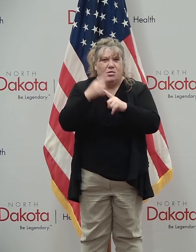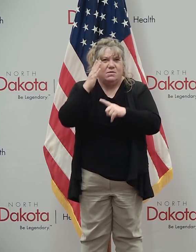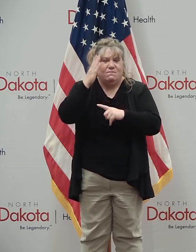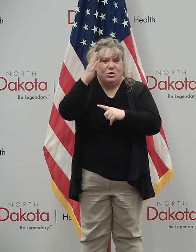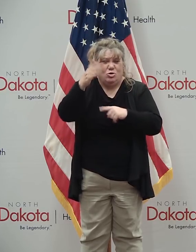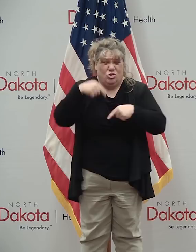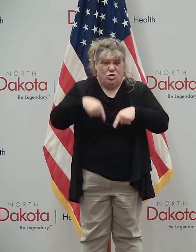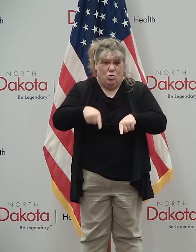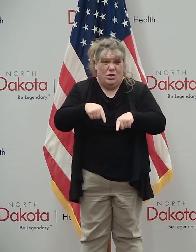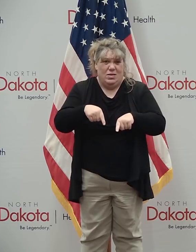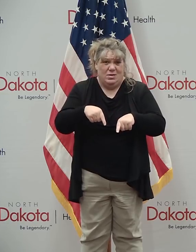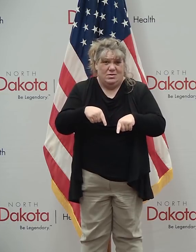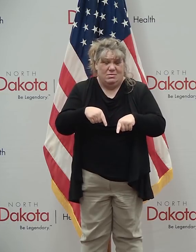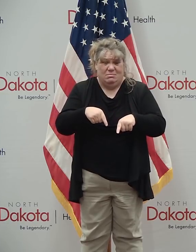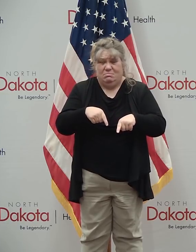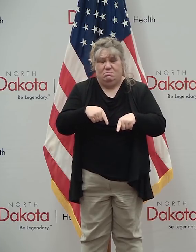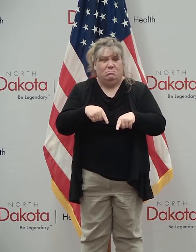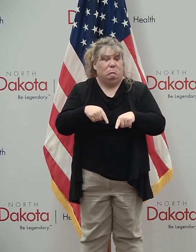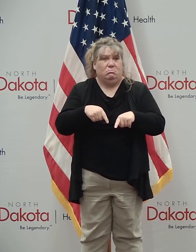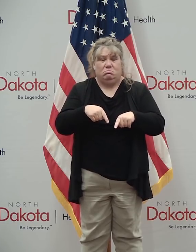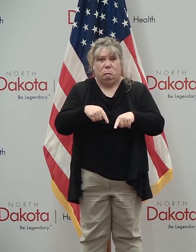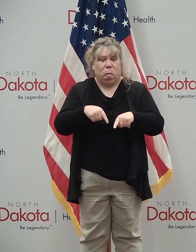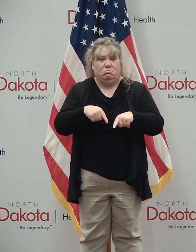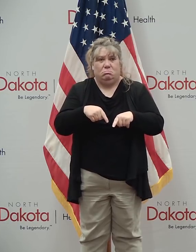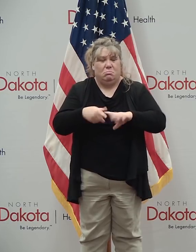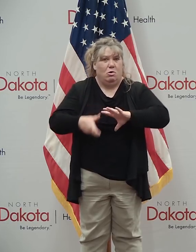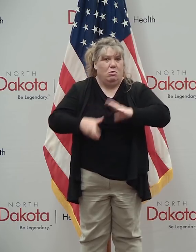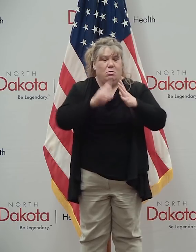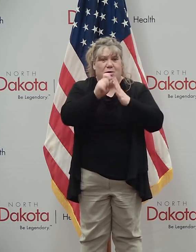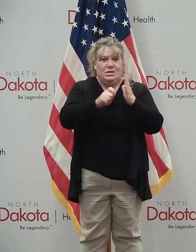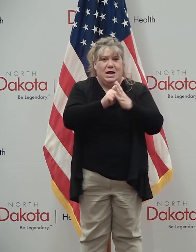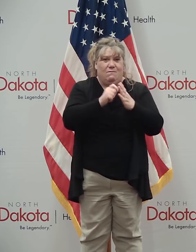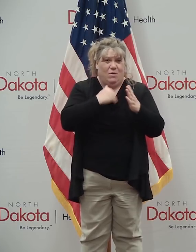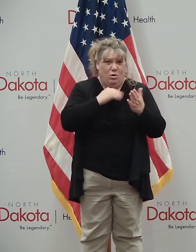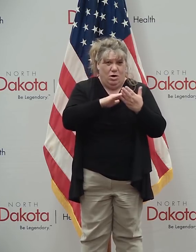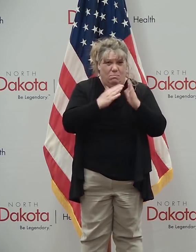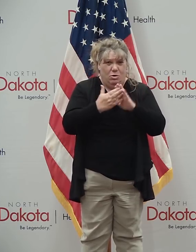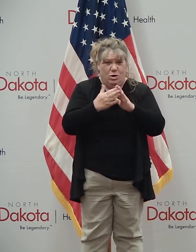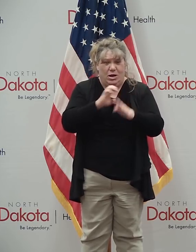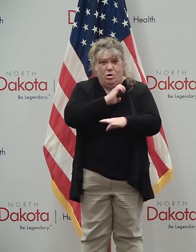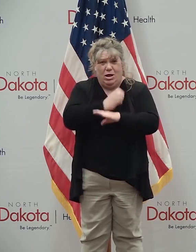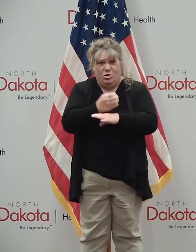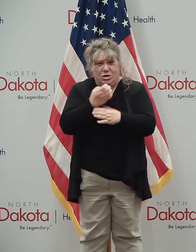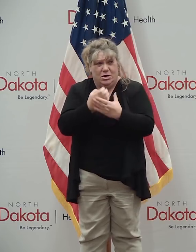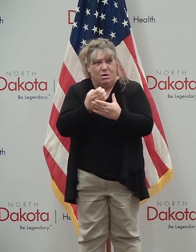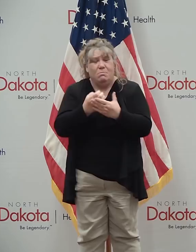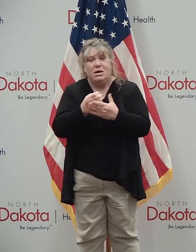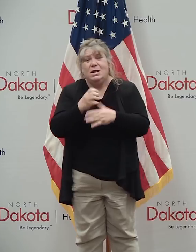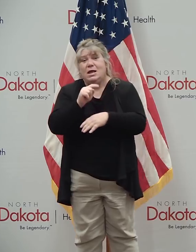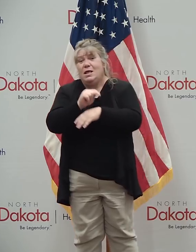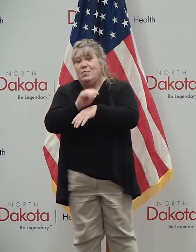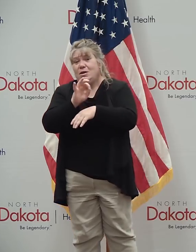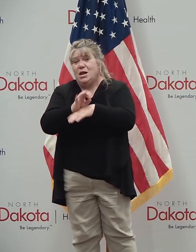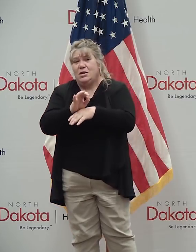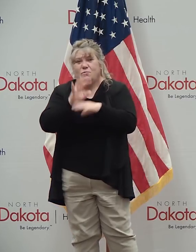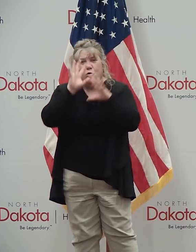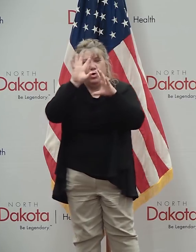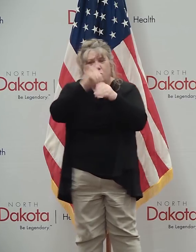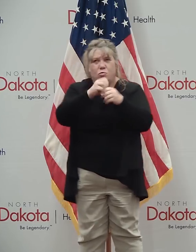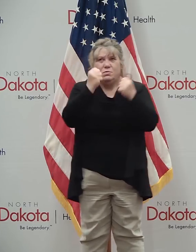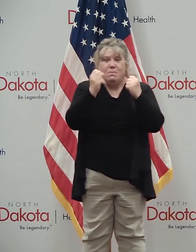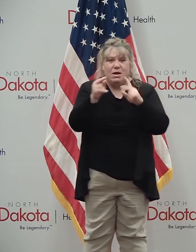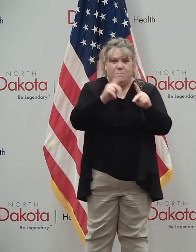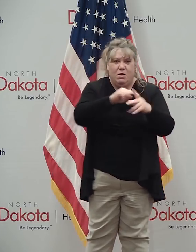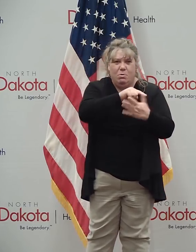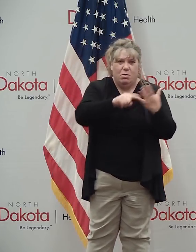incredibly unparalleled time for our communities and our energy economy. The task force will include a broad set of people, including those